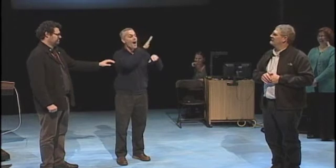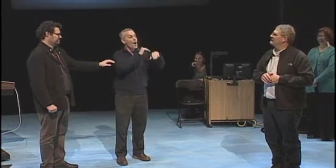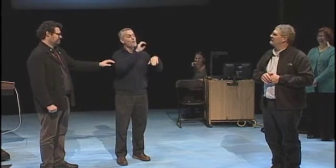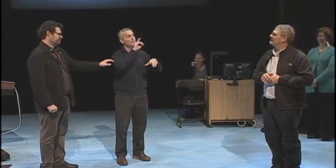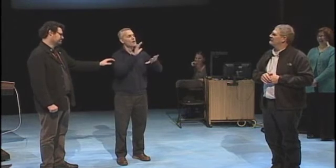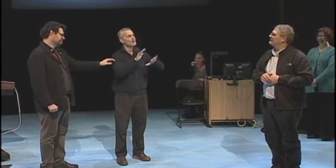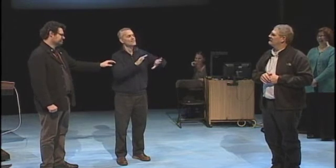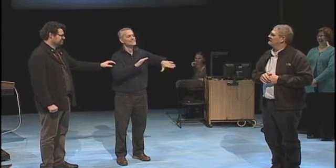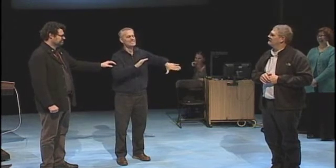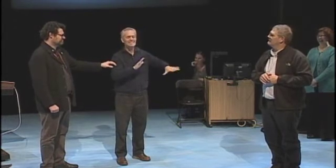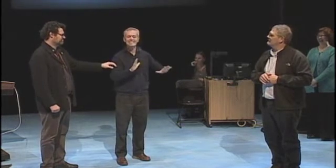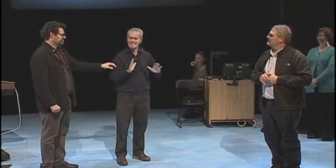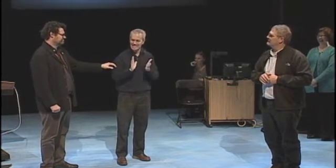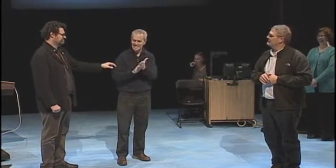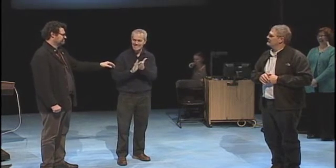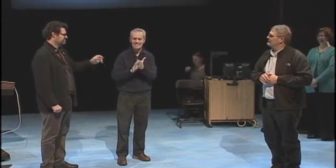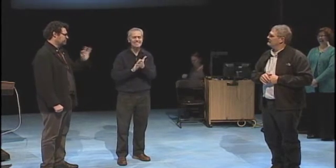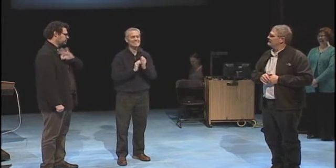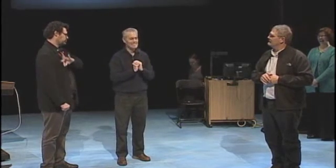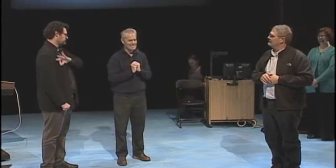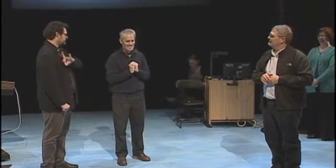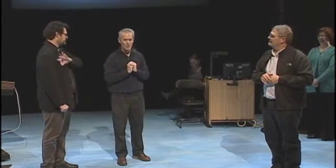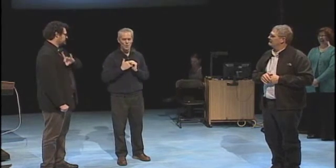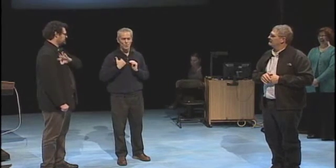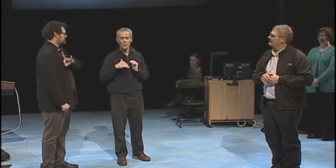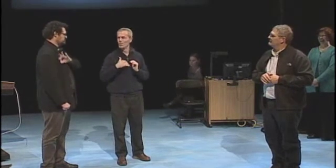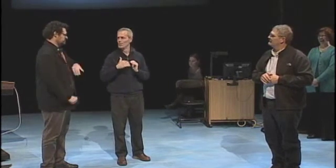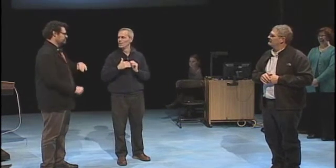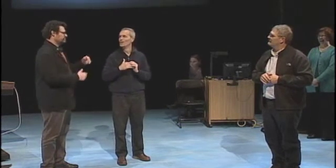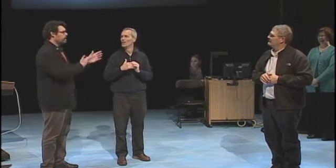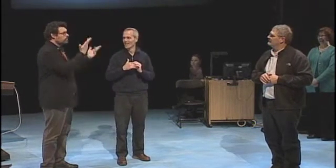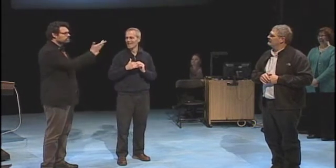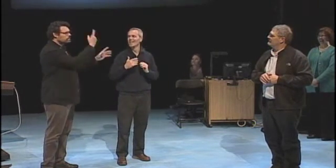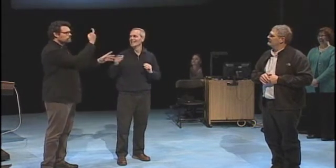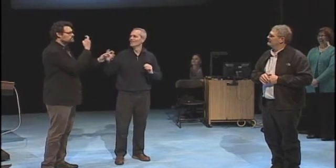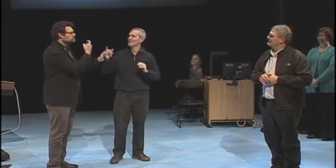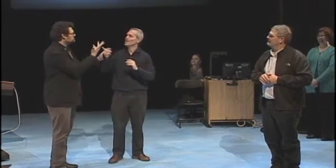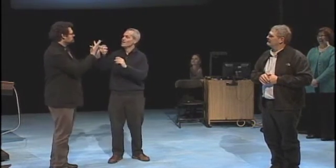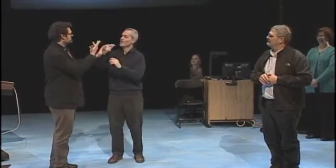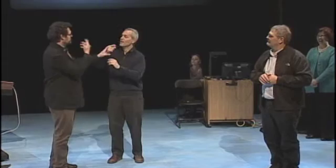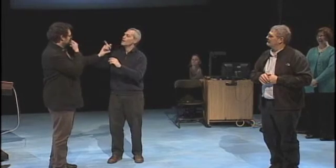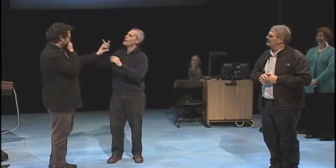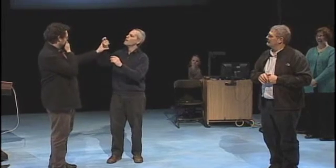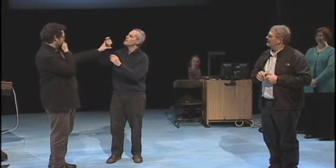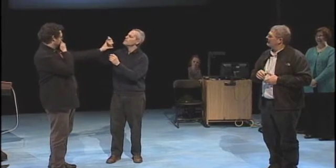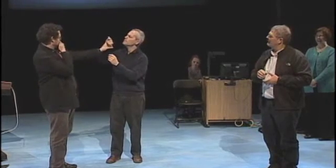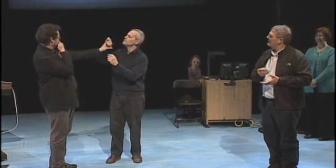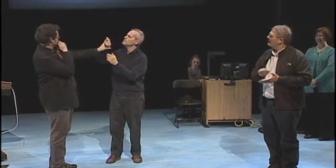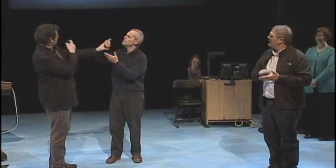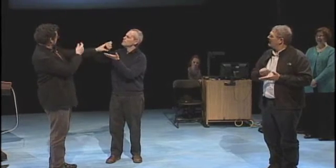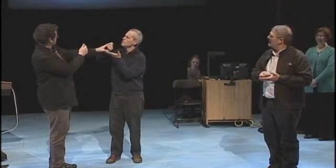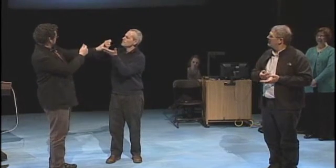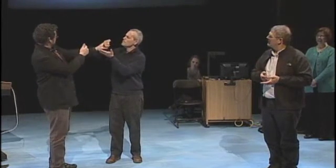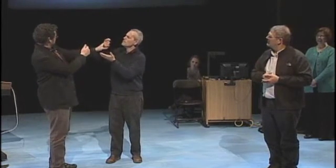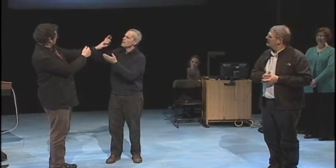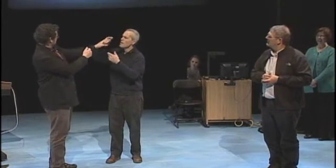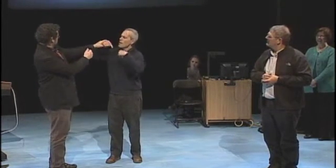this powerful political statement. They very quietly said thank you, but I think they were all quite uncomfortable with what we wound up